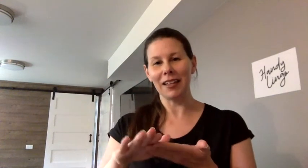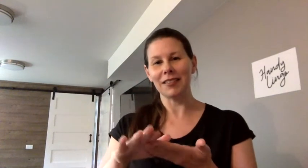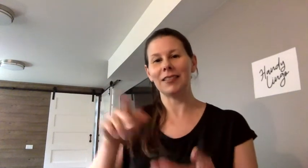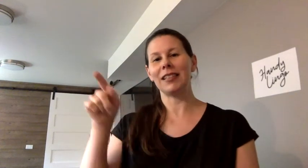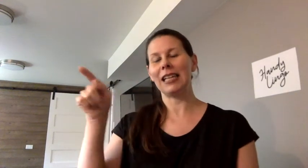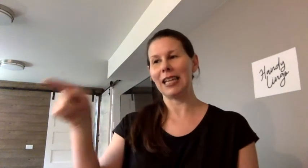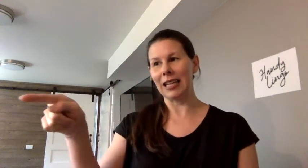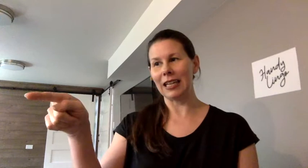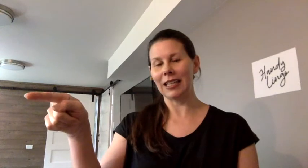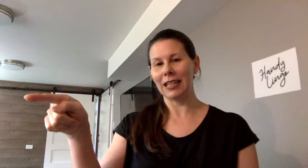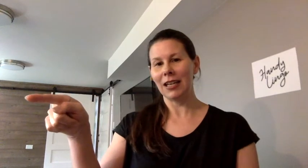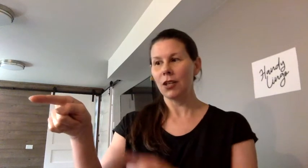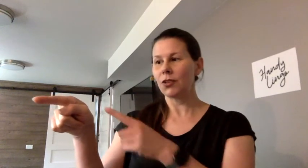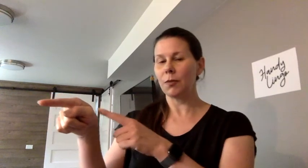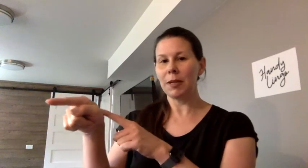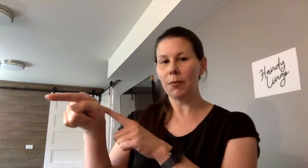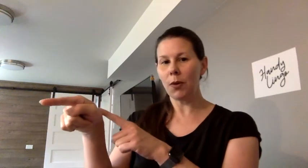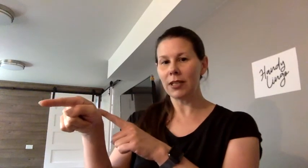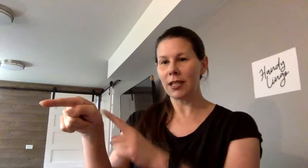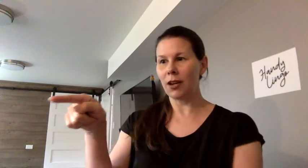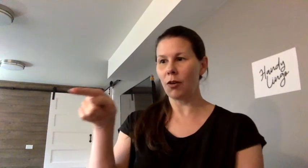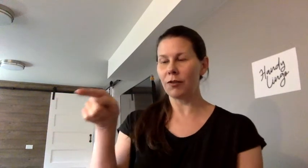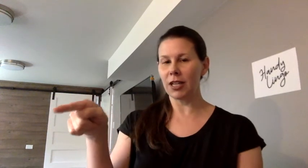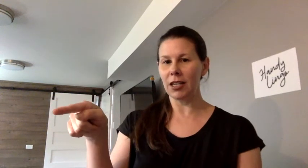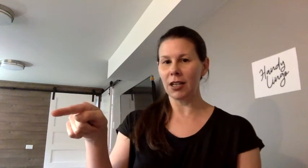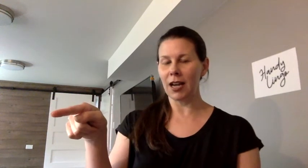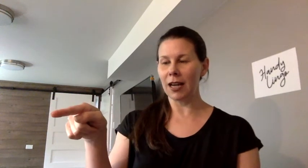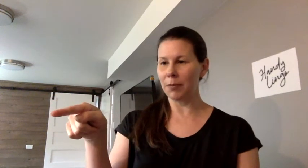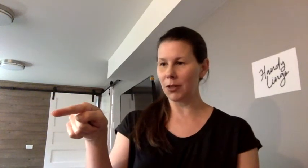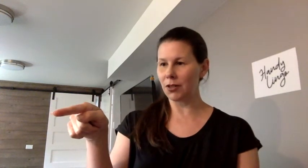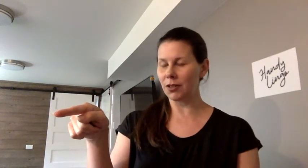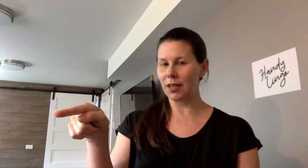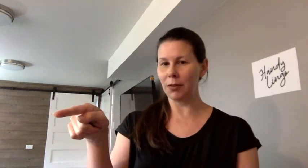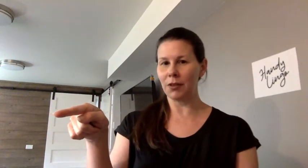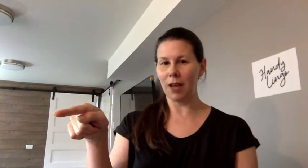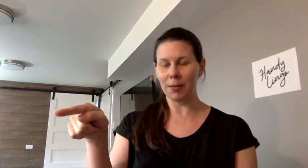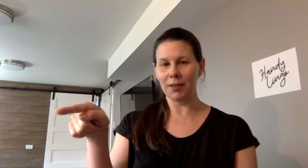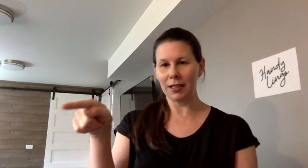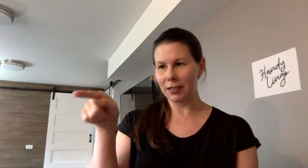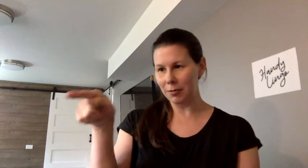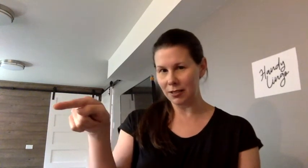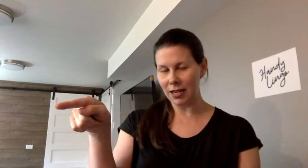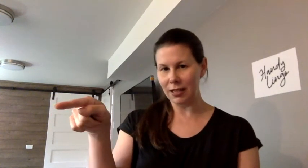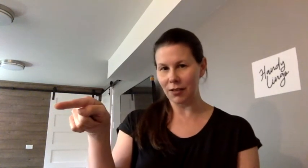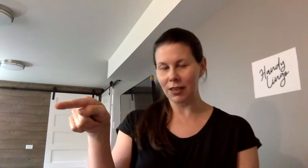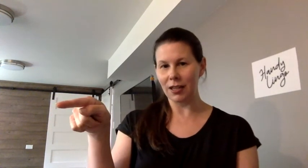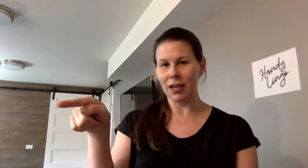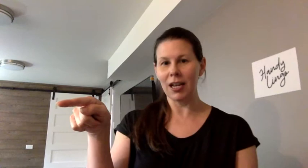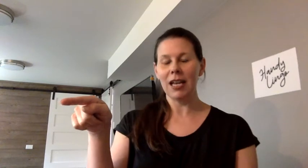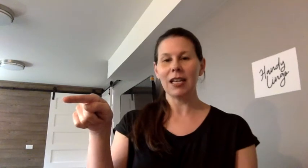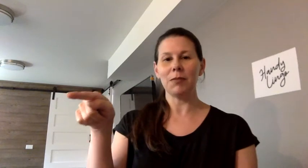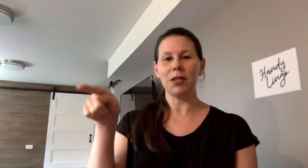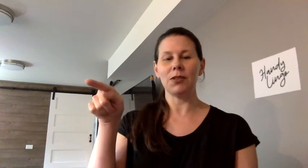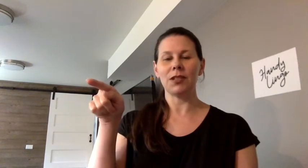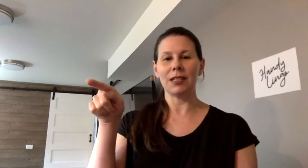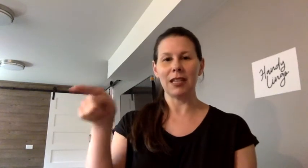nice he. So me pointing over here at a person that would hypothetically be standing right there can be used as